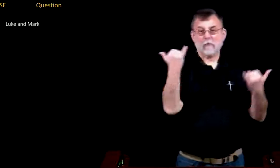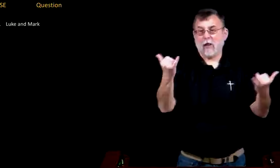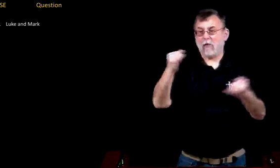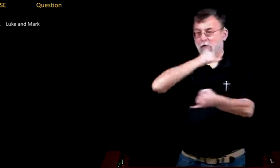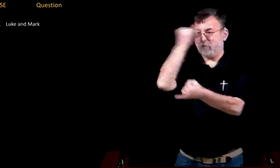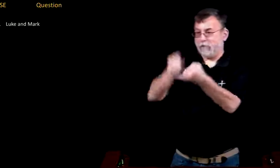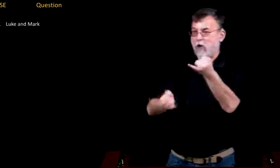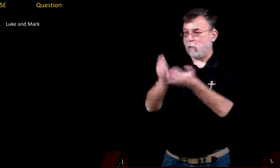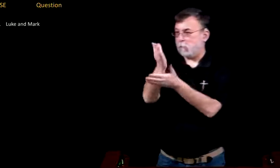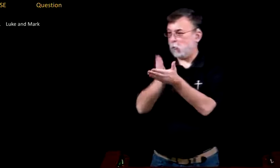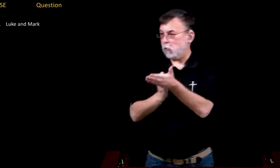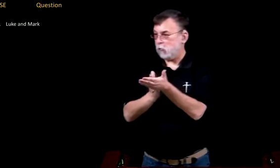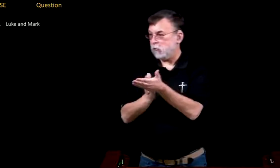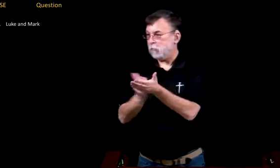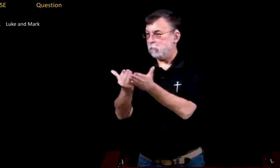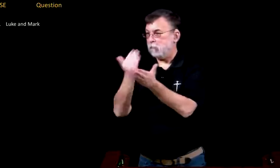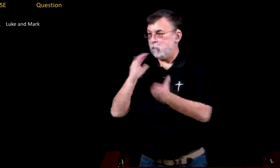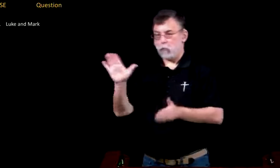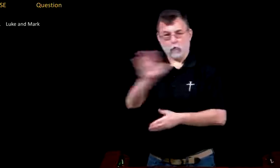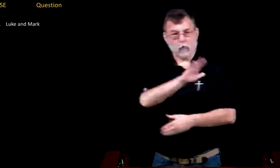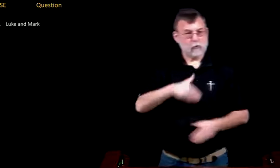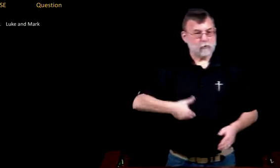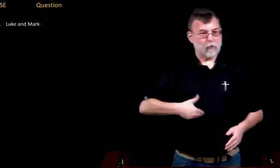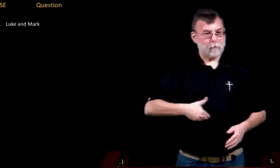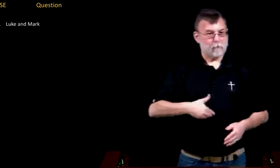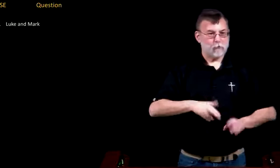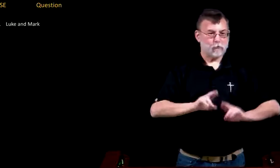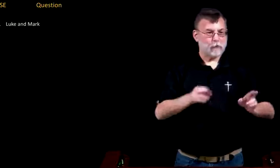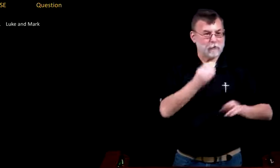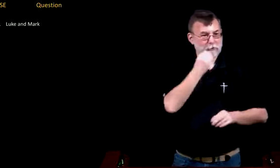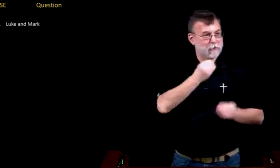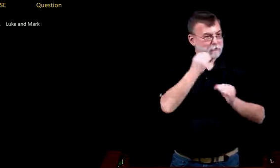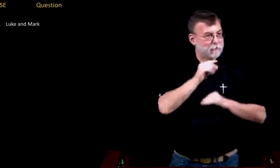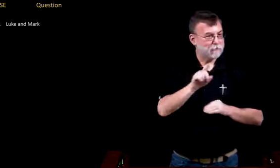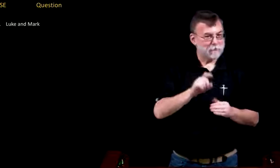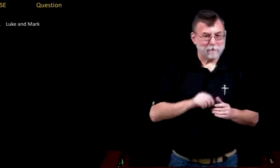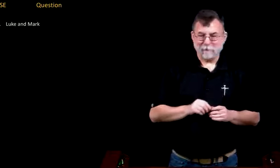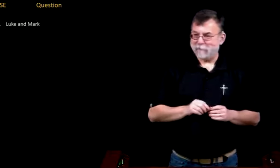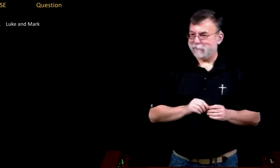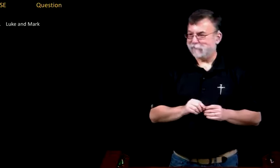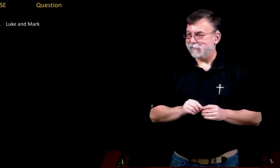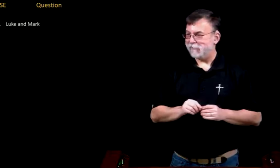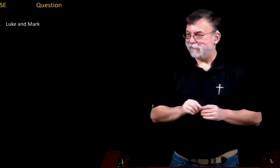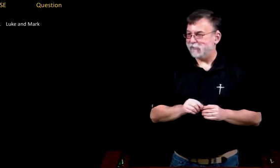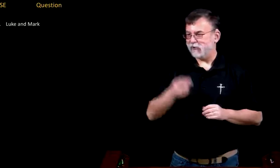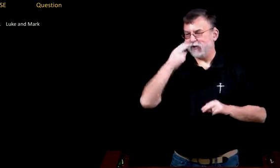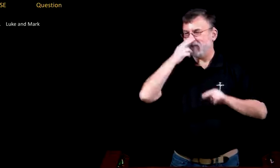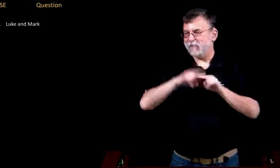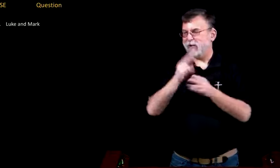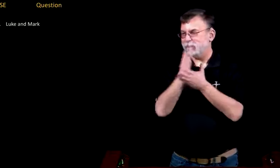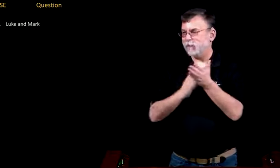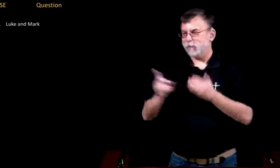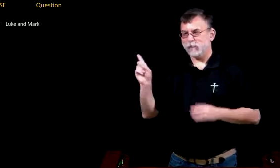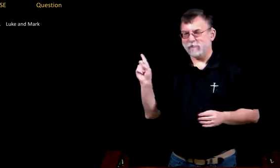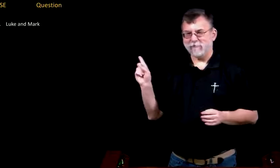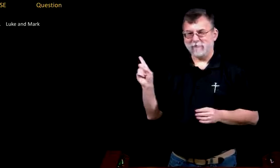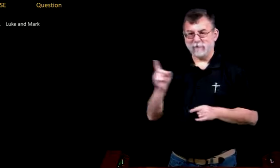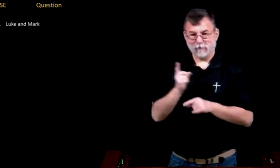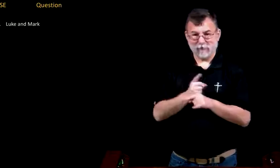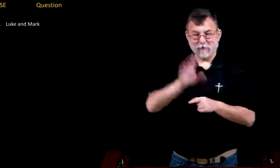All right. And now for our final part before you are all starving for food. Some